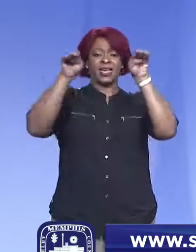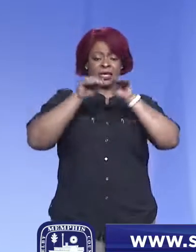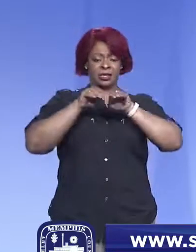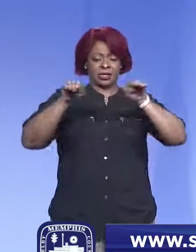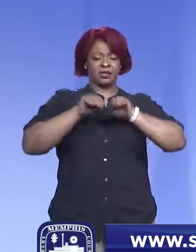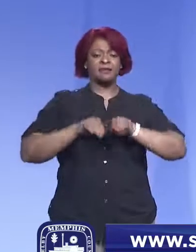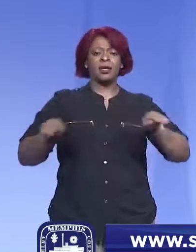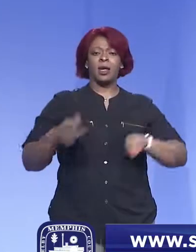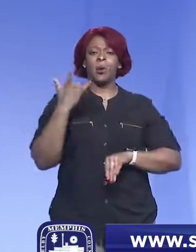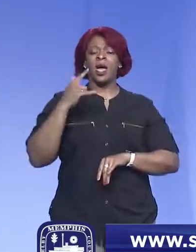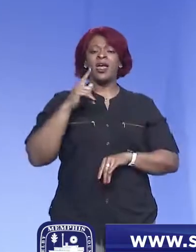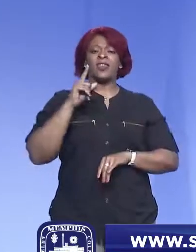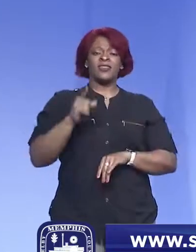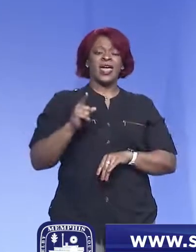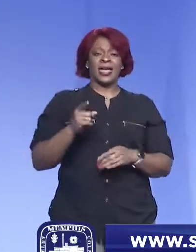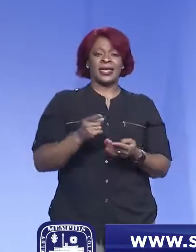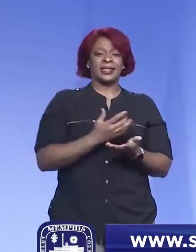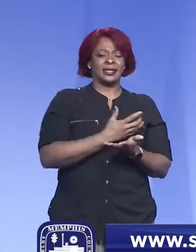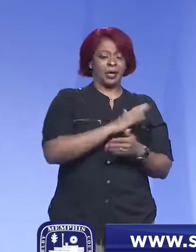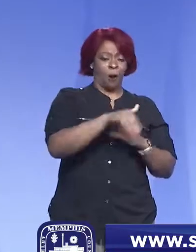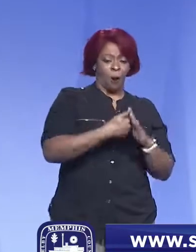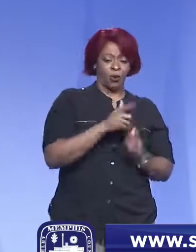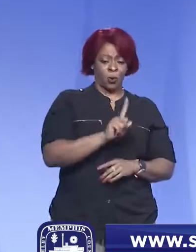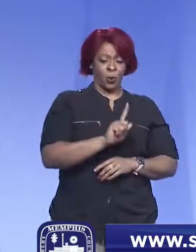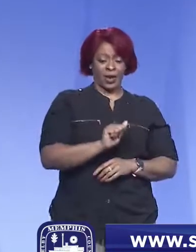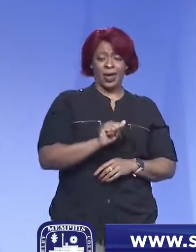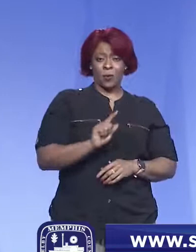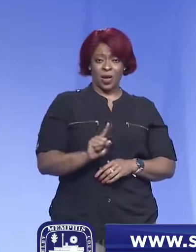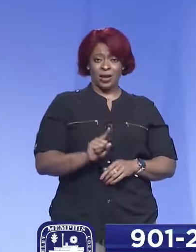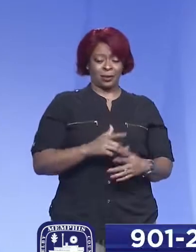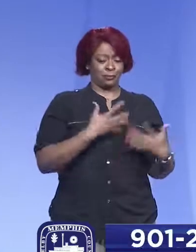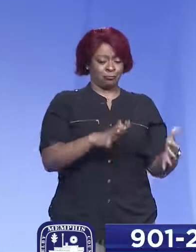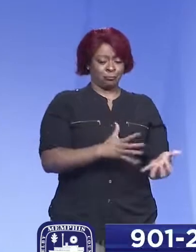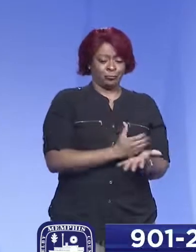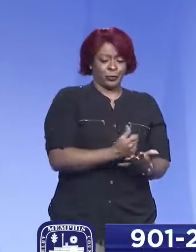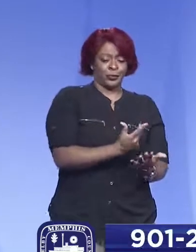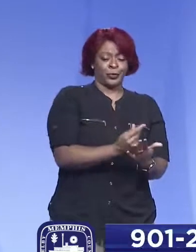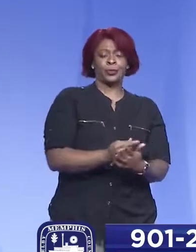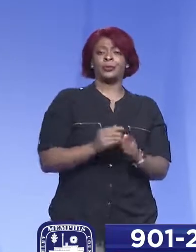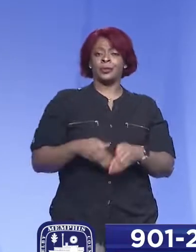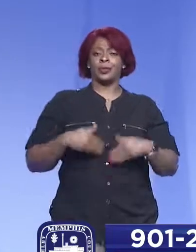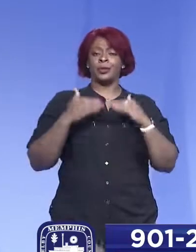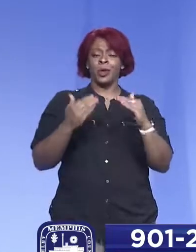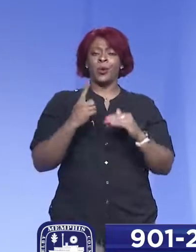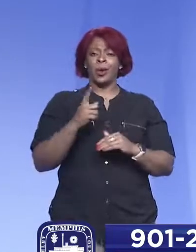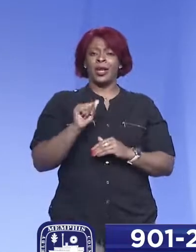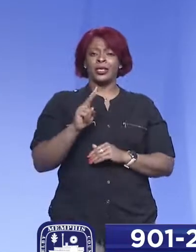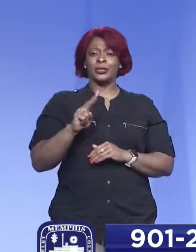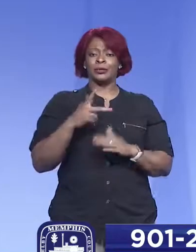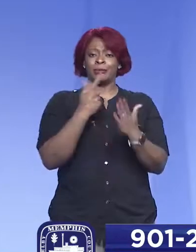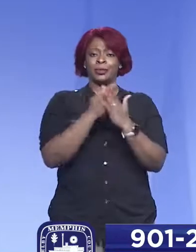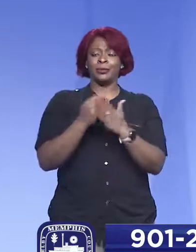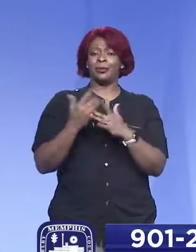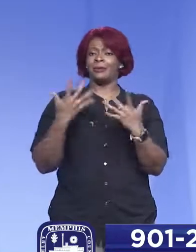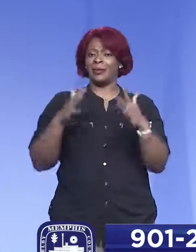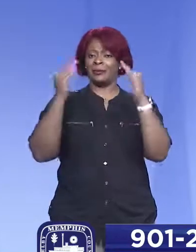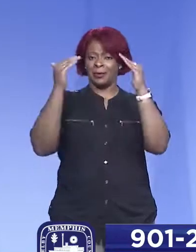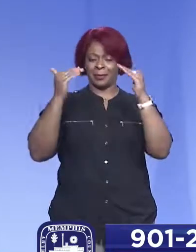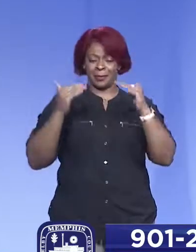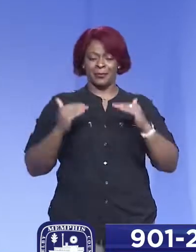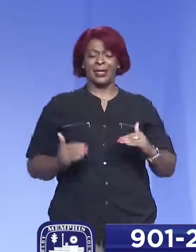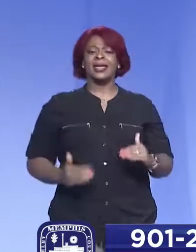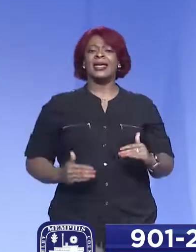because they saturated all the people in 1A1 that wanted the vaccine, so they went to 1A2. Then